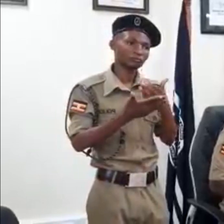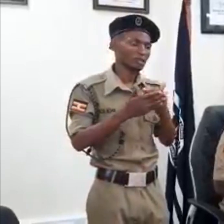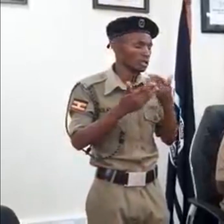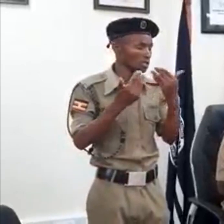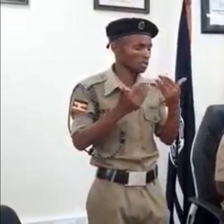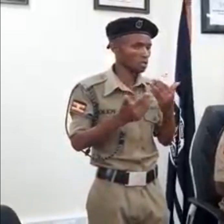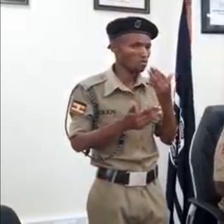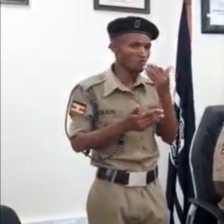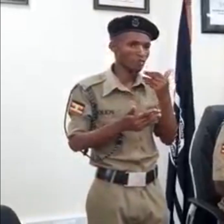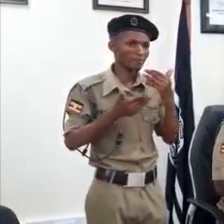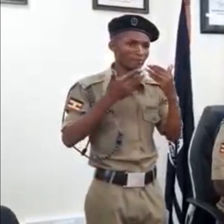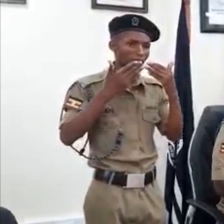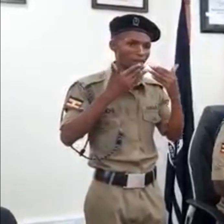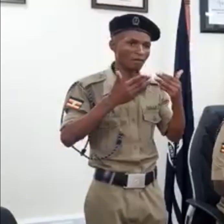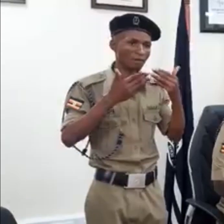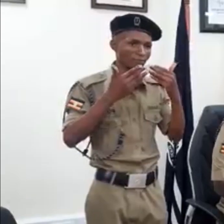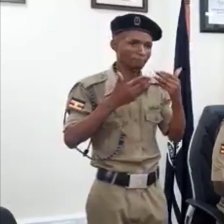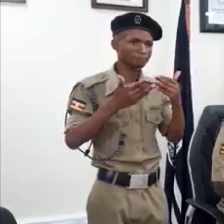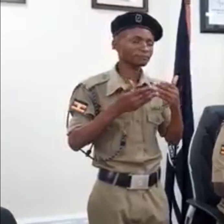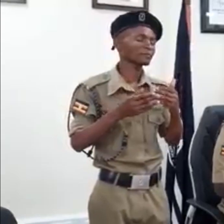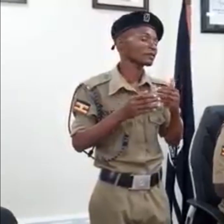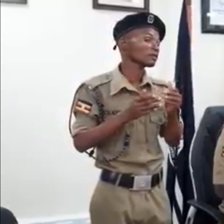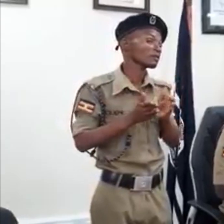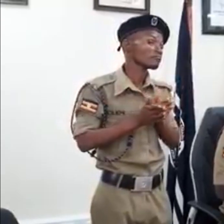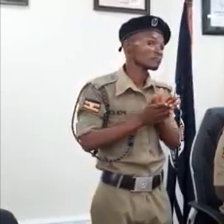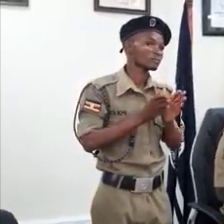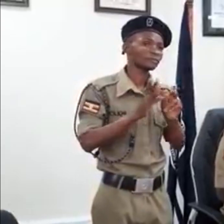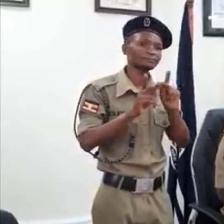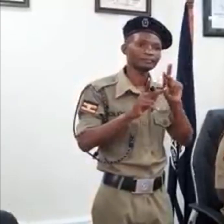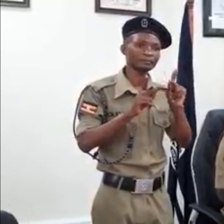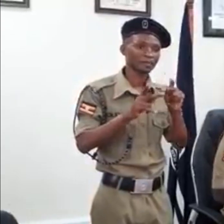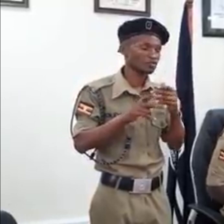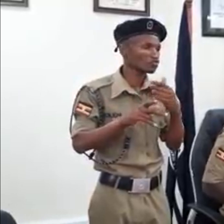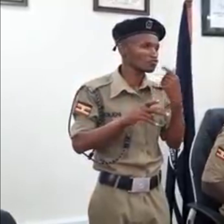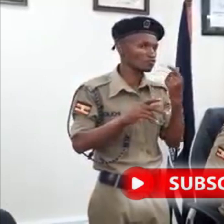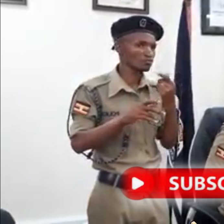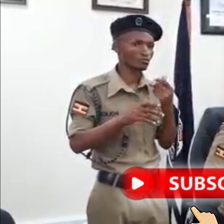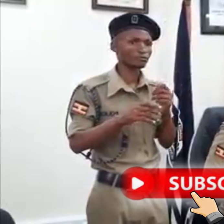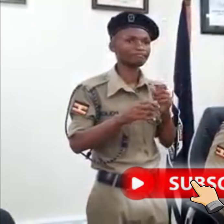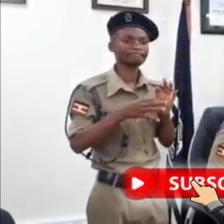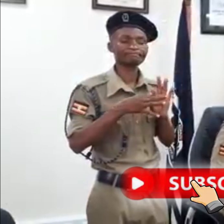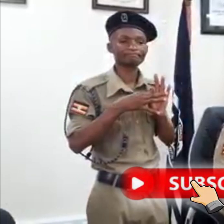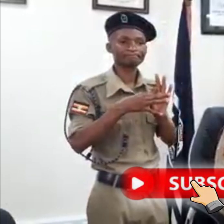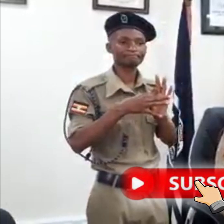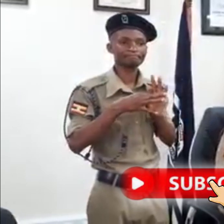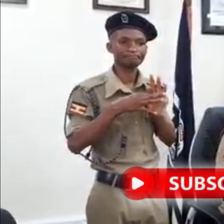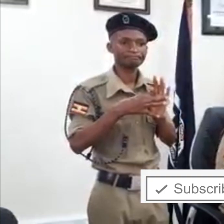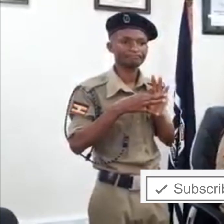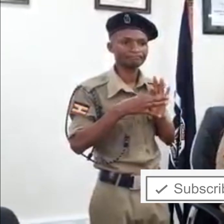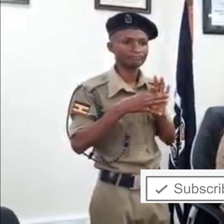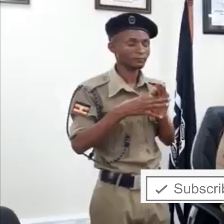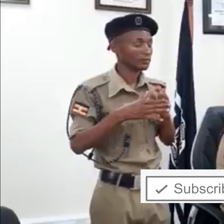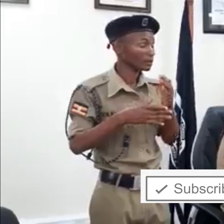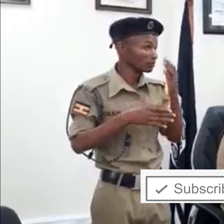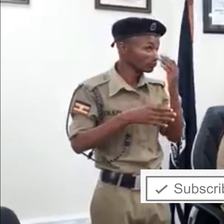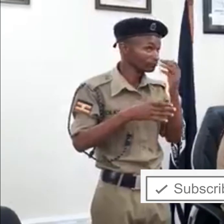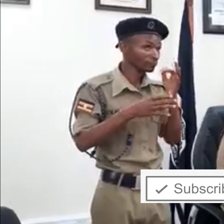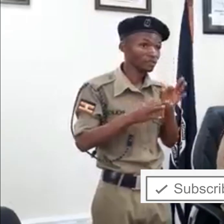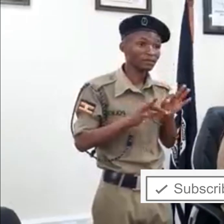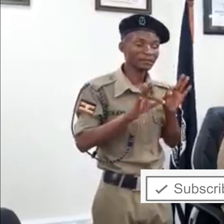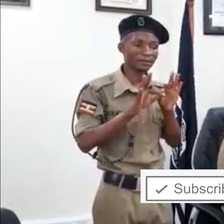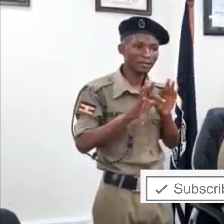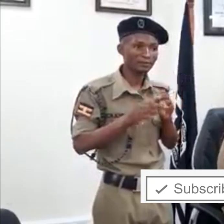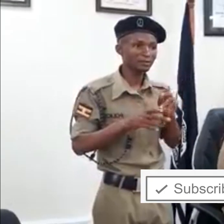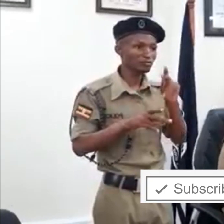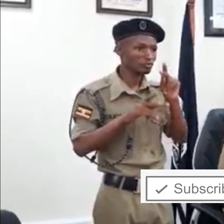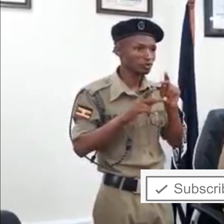to thank the public for their cooperation, because it has really helped to deter these vicious killers